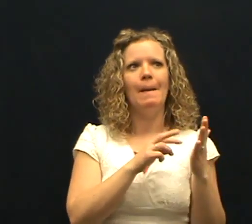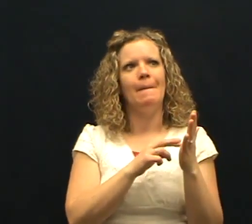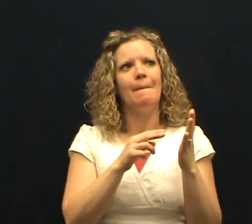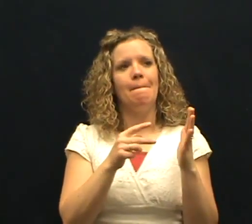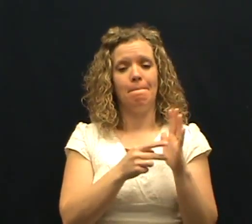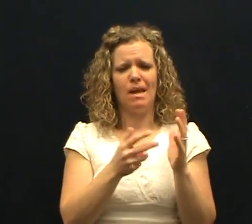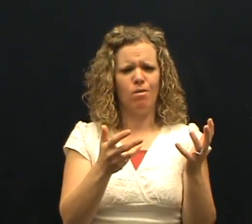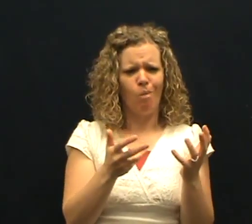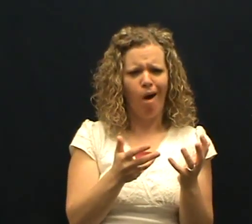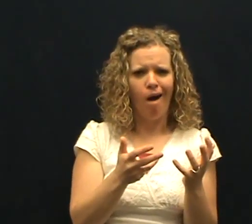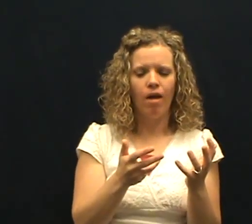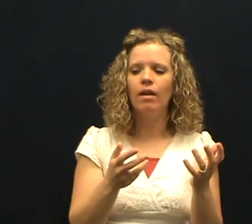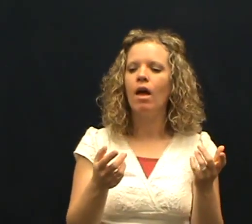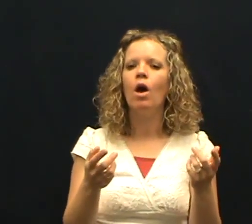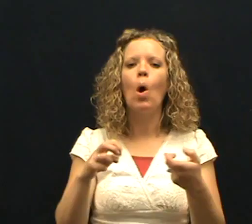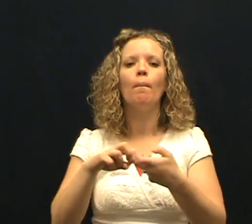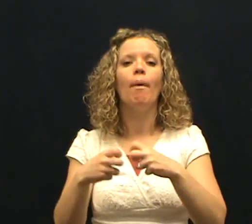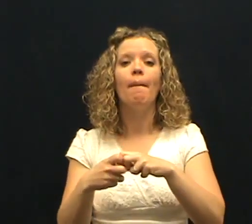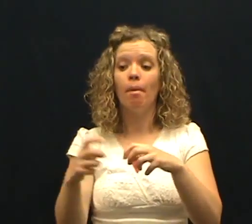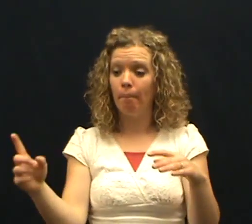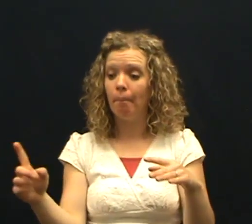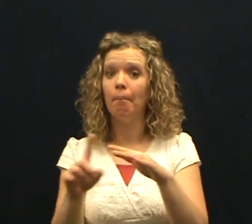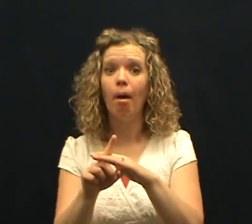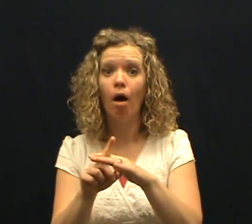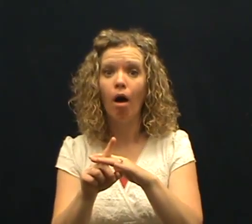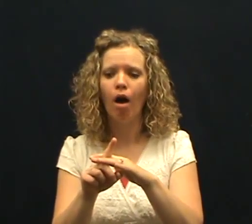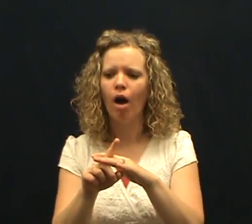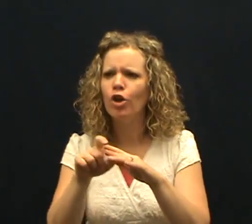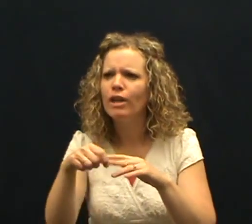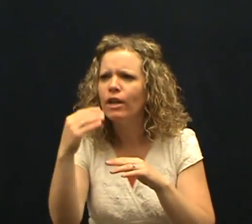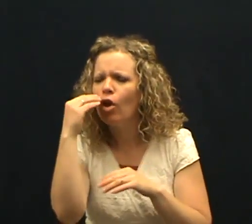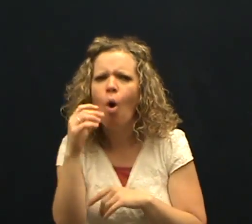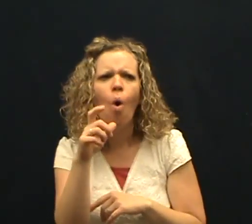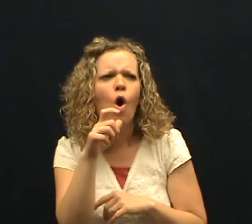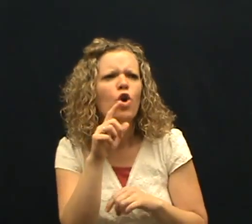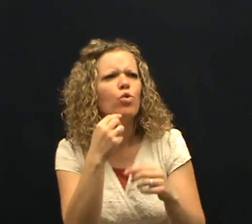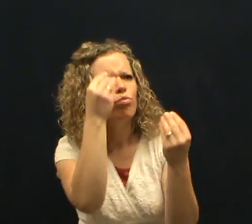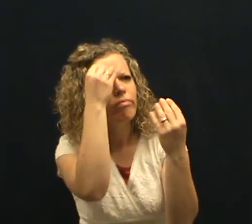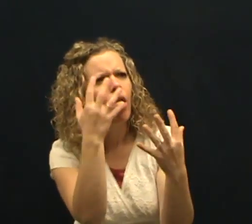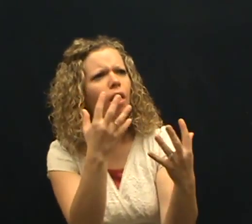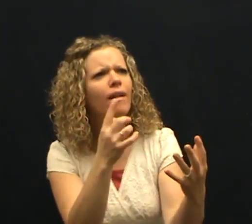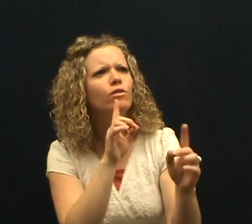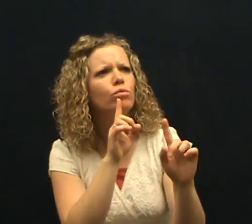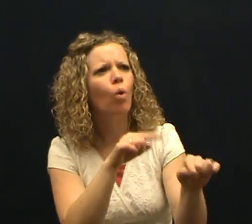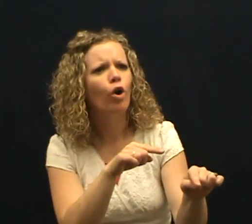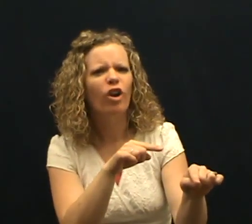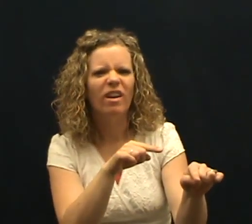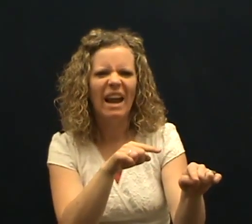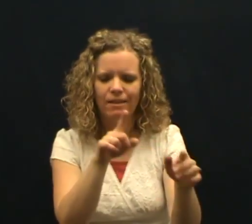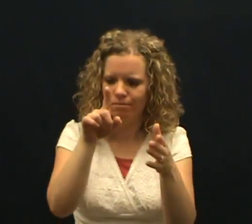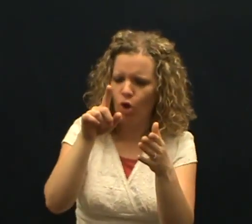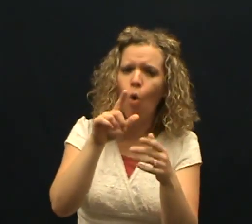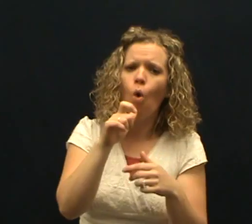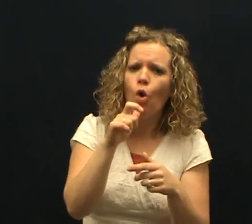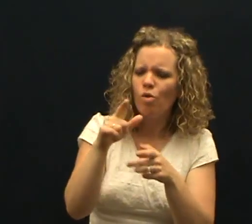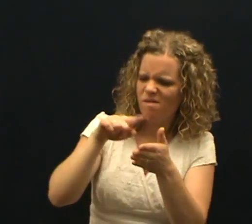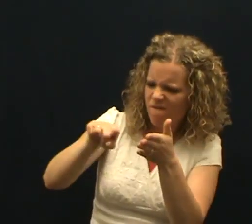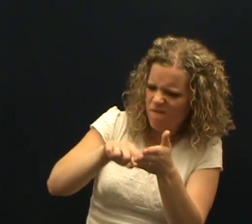we need to have a specific person to go to follow up on that problem. So we assign each task to